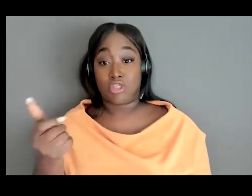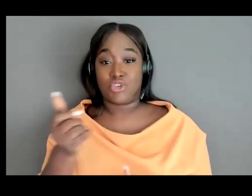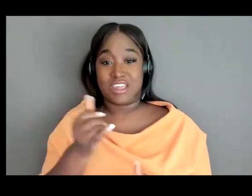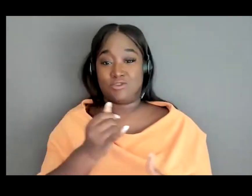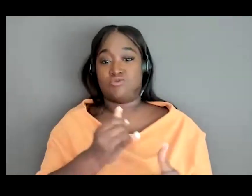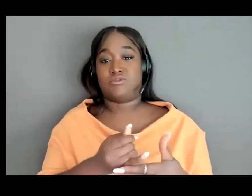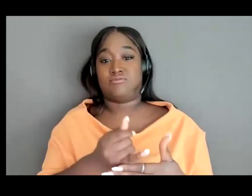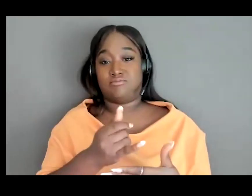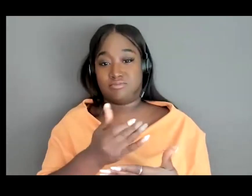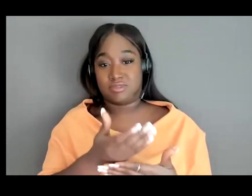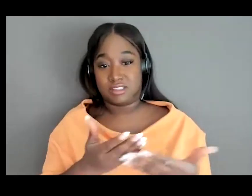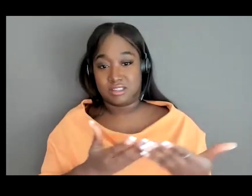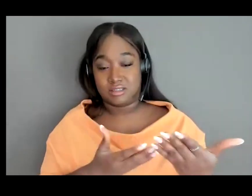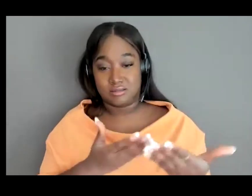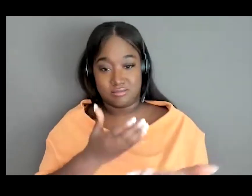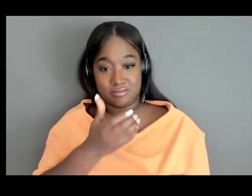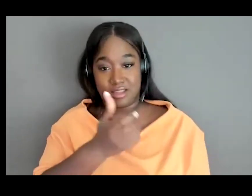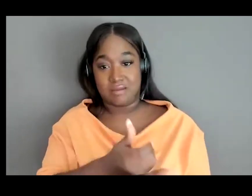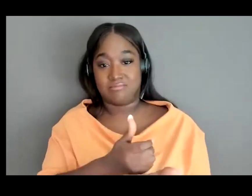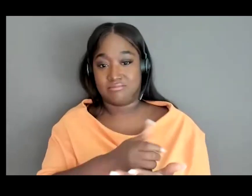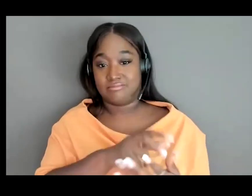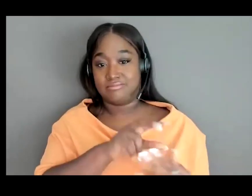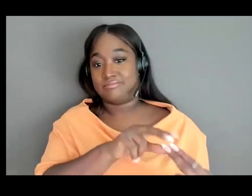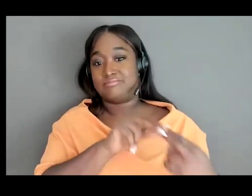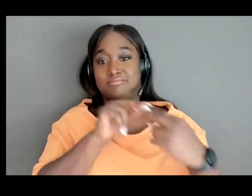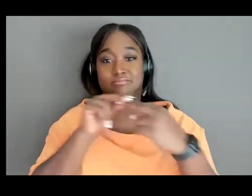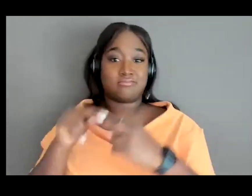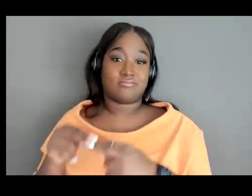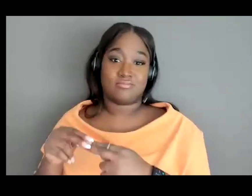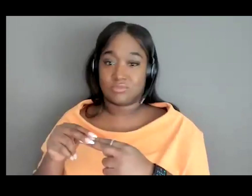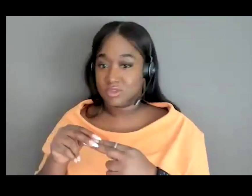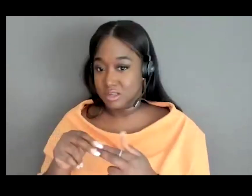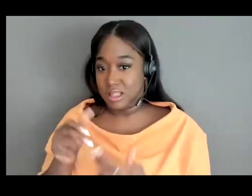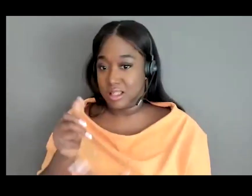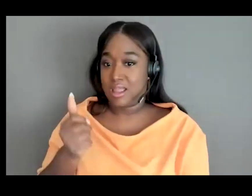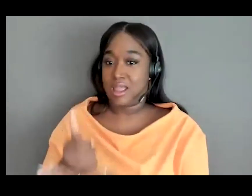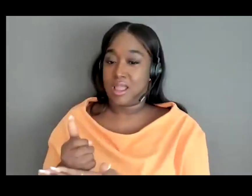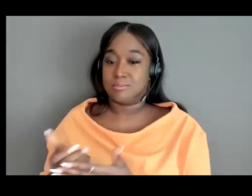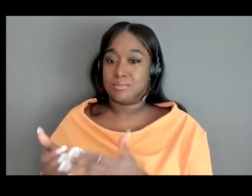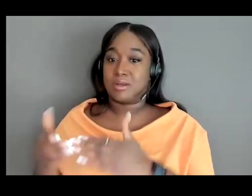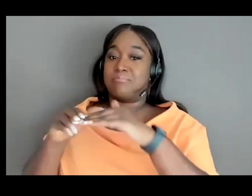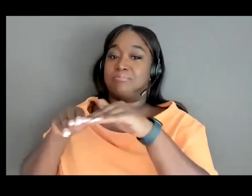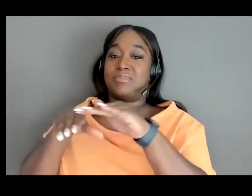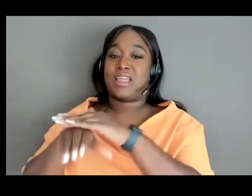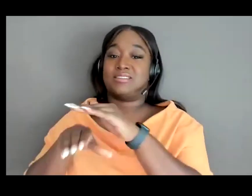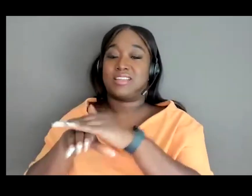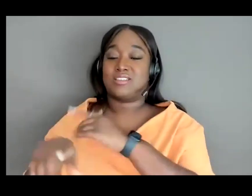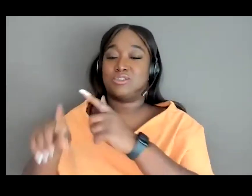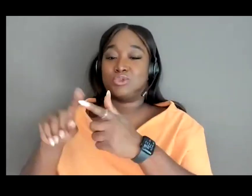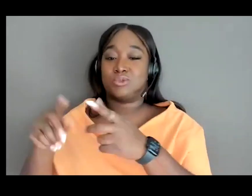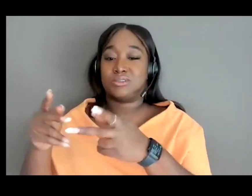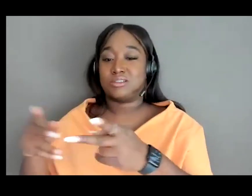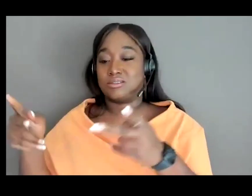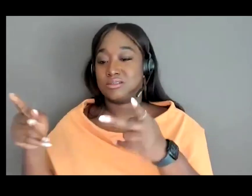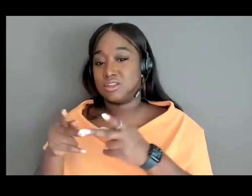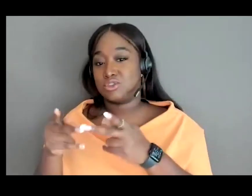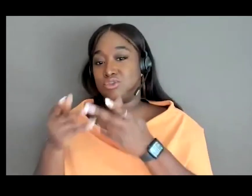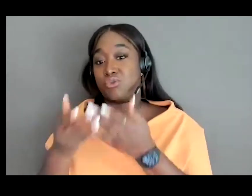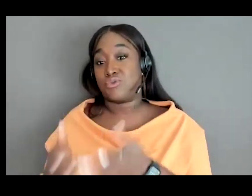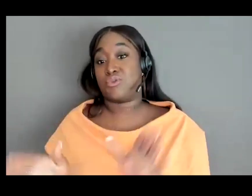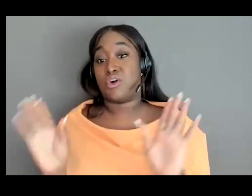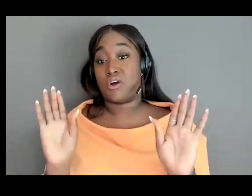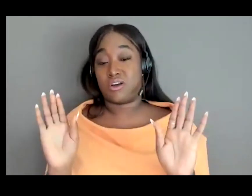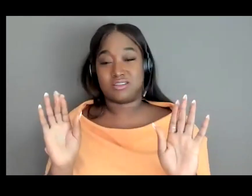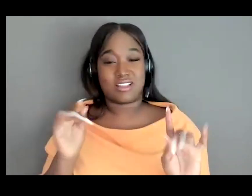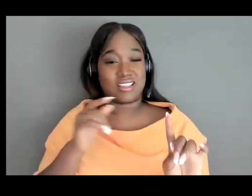might even flip it to the other side and have an increase in access to destinations overall? So